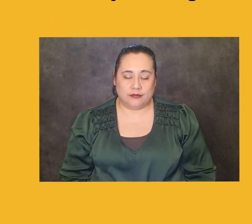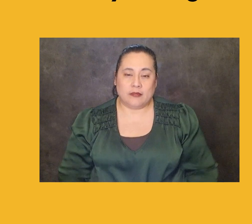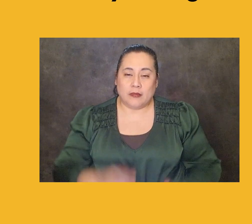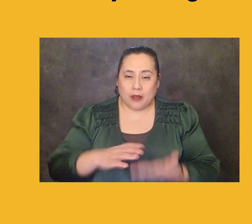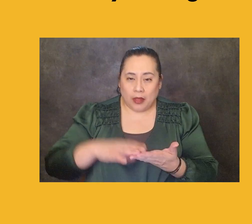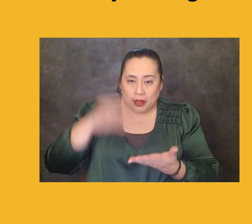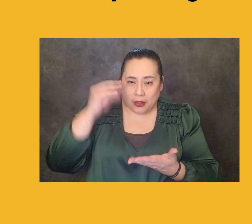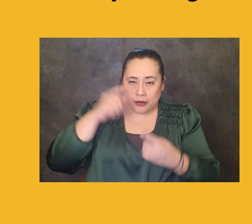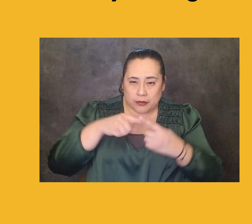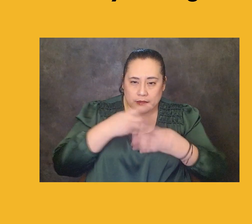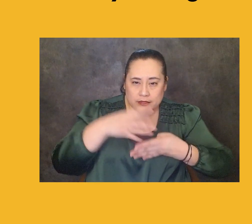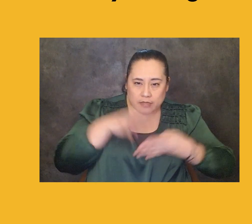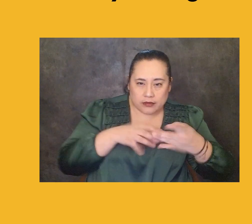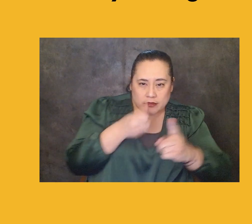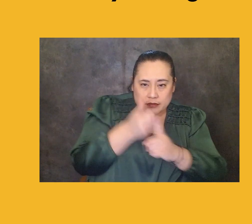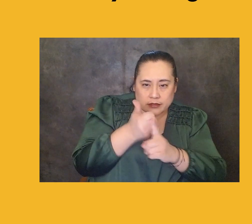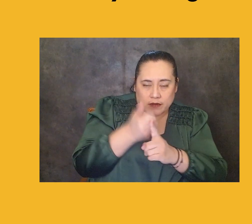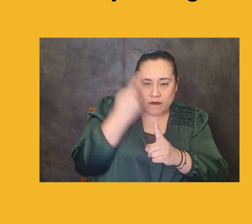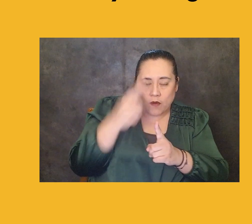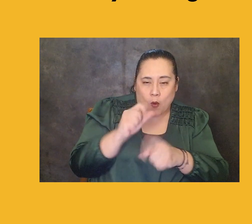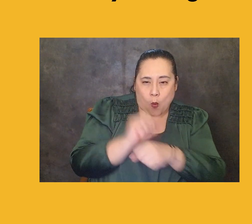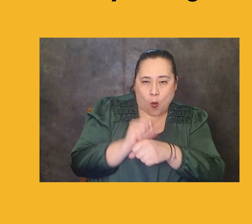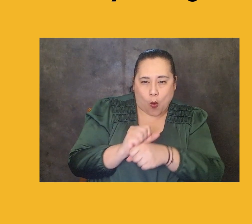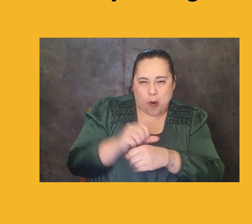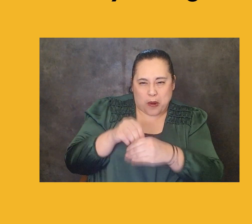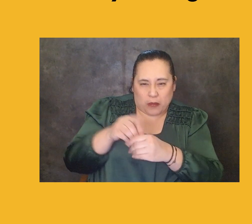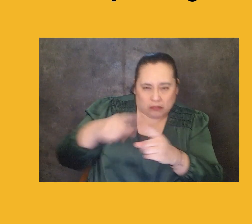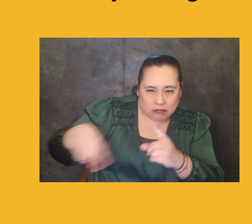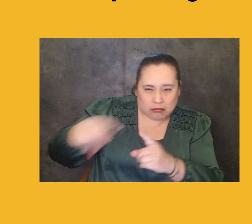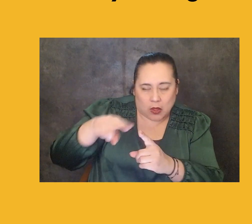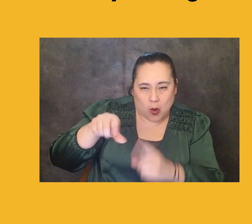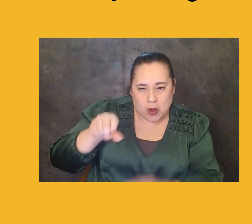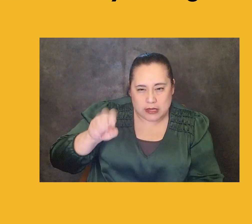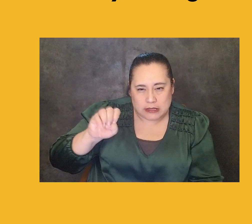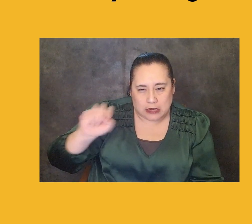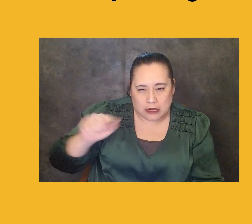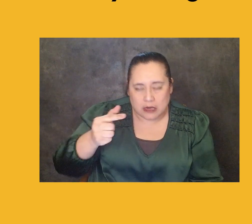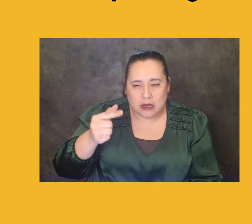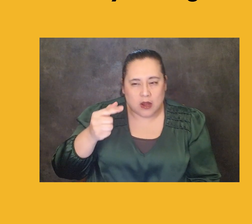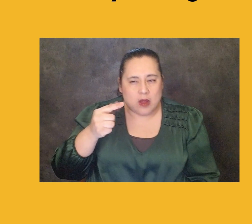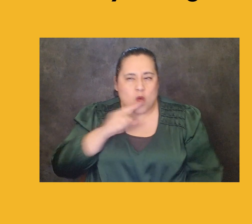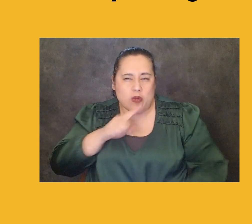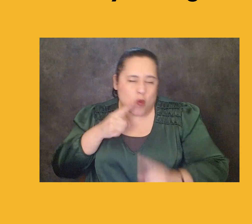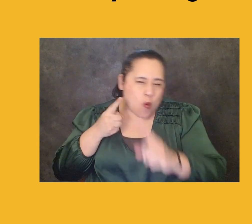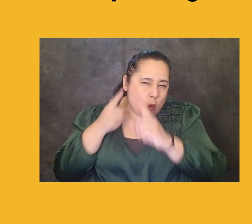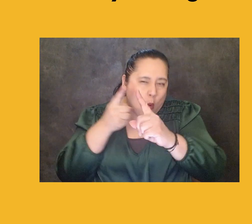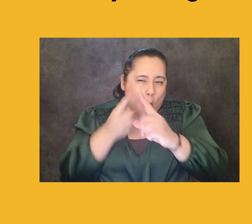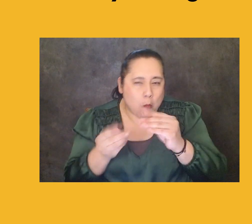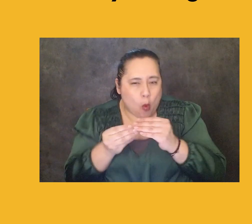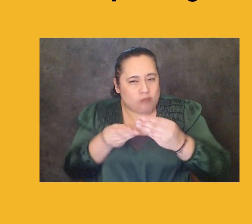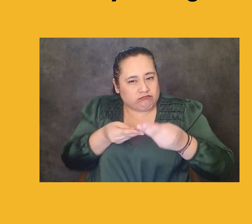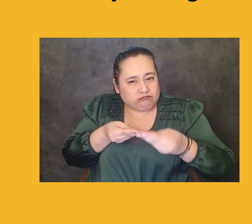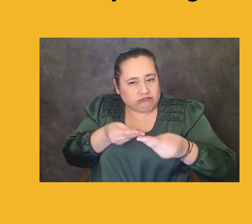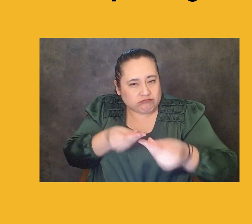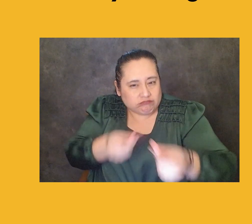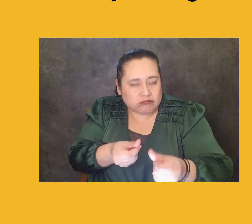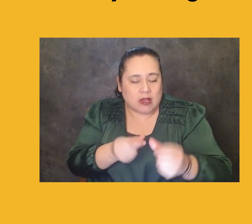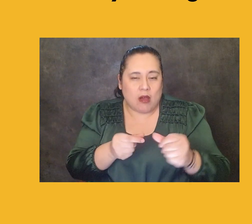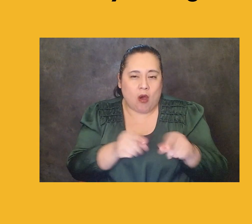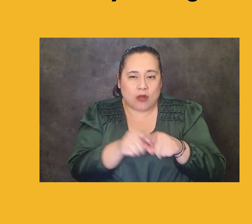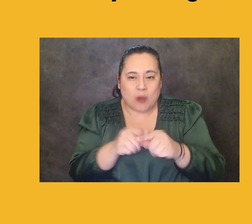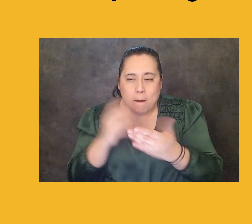Learning to schedule yourselves for work in those environments with the goal of having a smooth